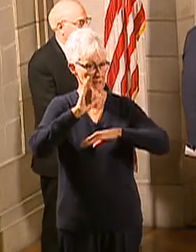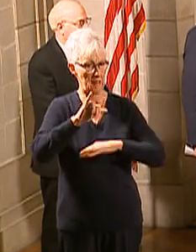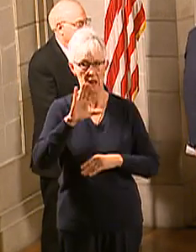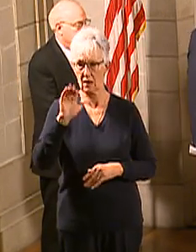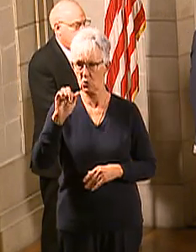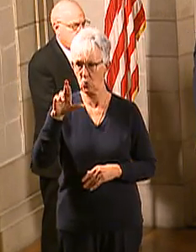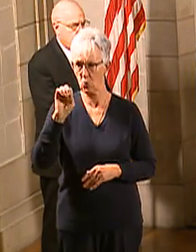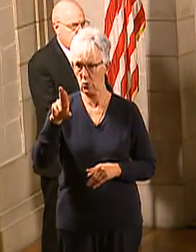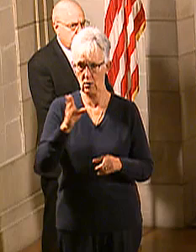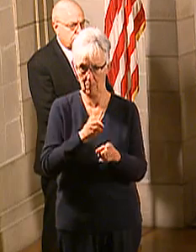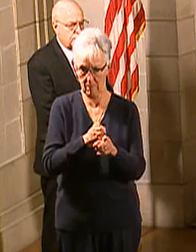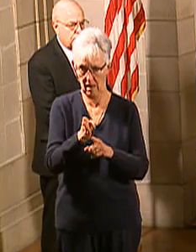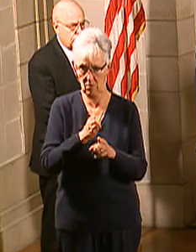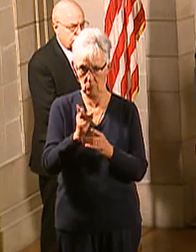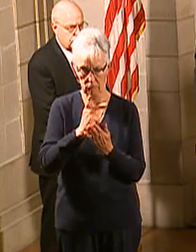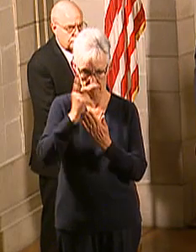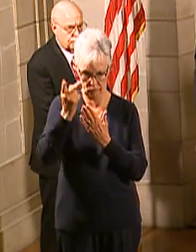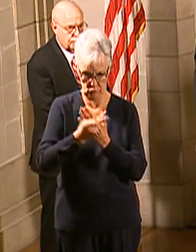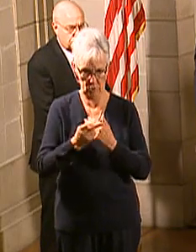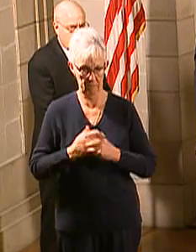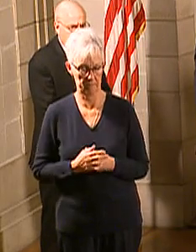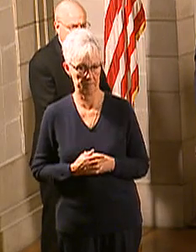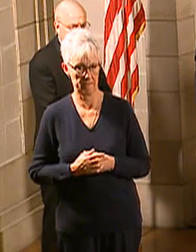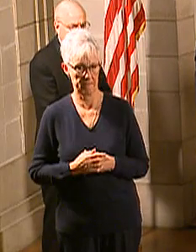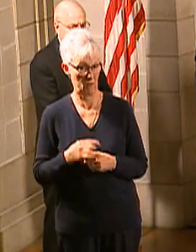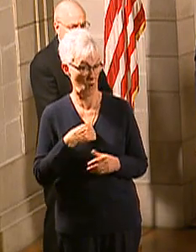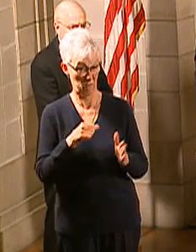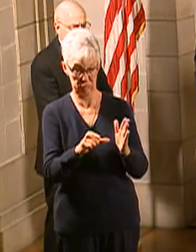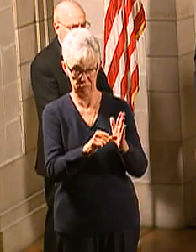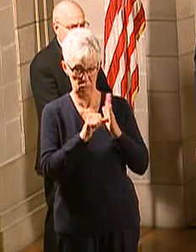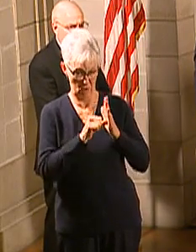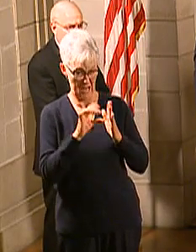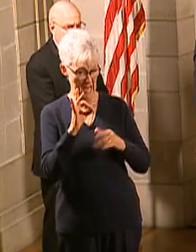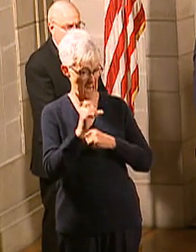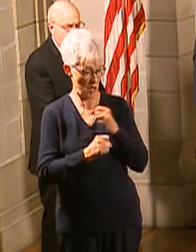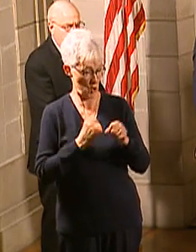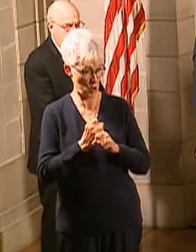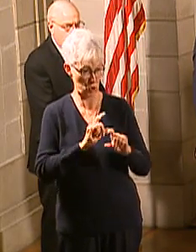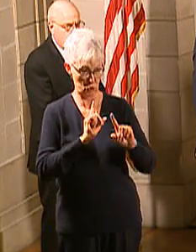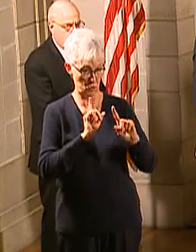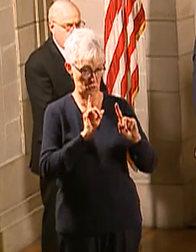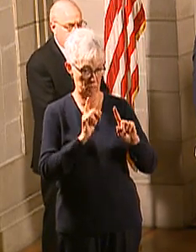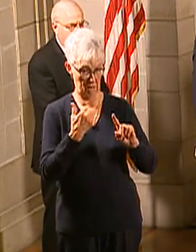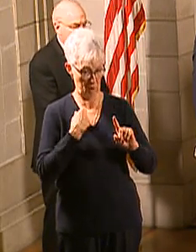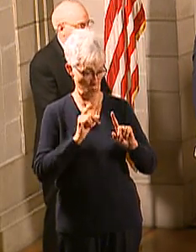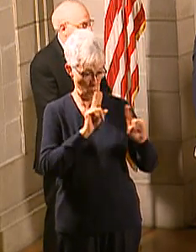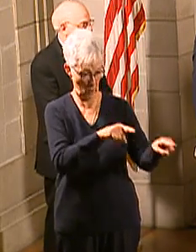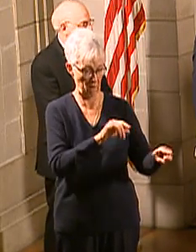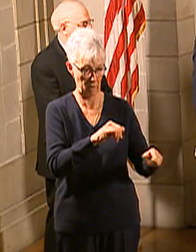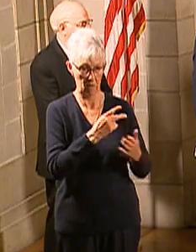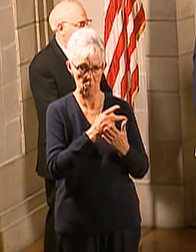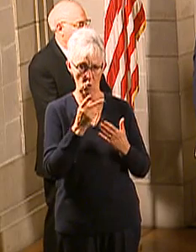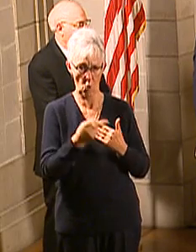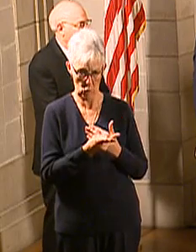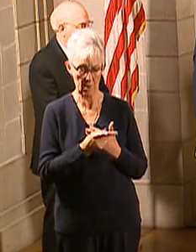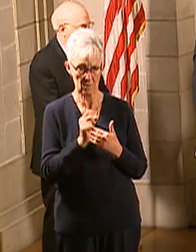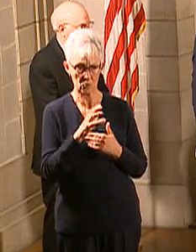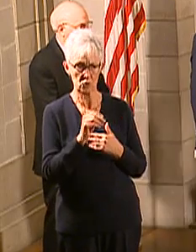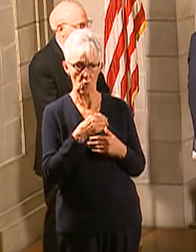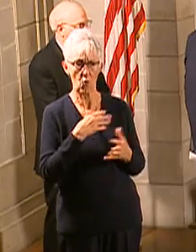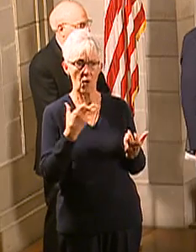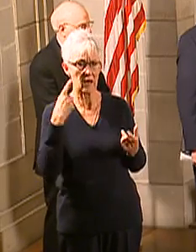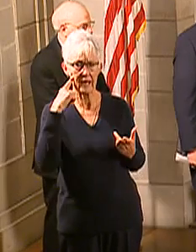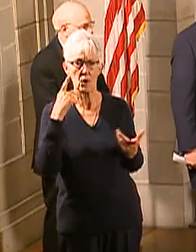impressed by what I saw when I first visited there about 8 years ago, and you've just continued to build upon that. So Dan, please come up and give us an update. Thank